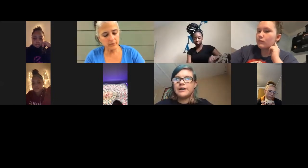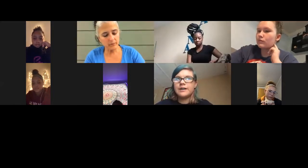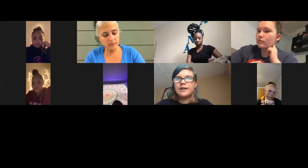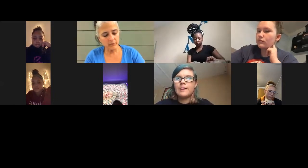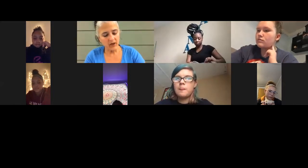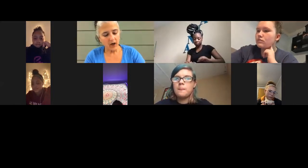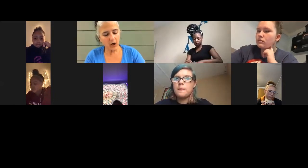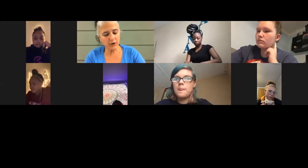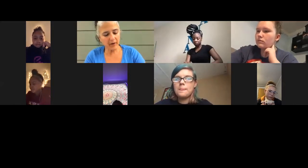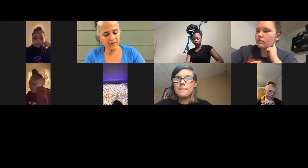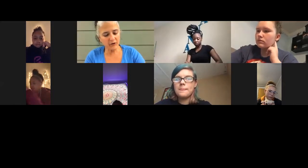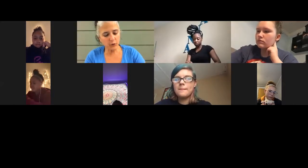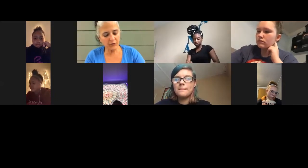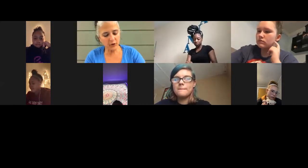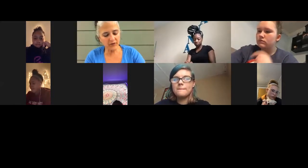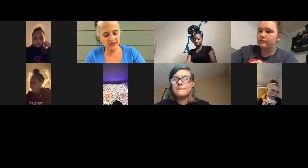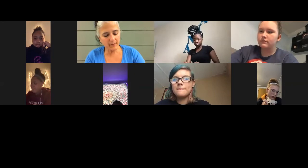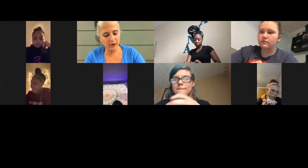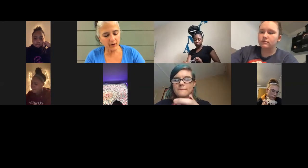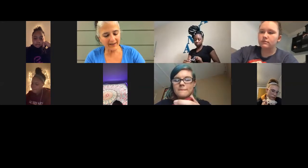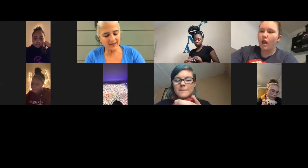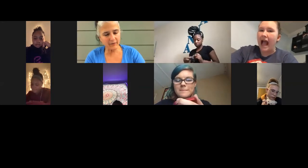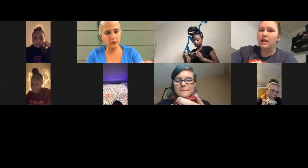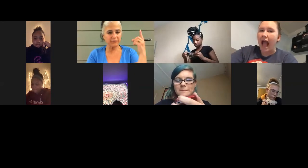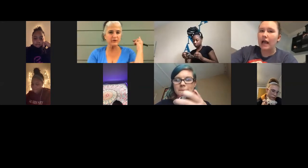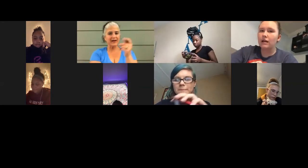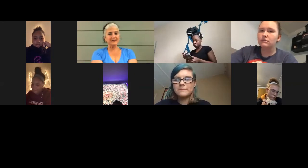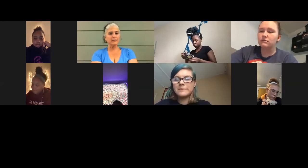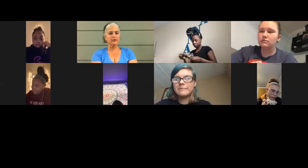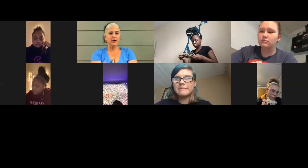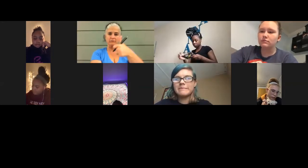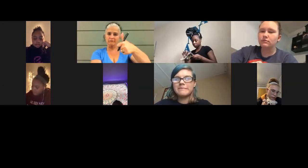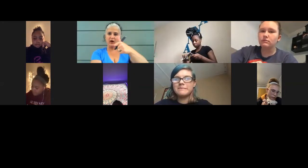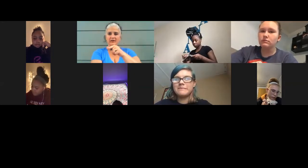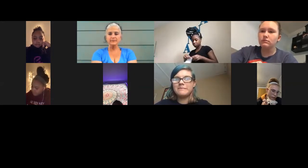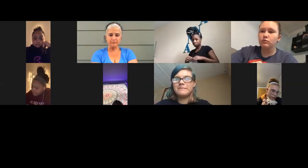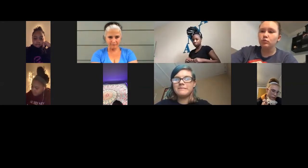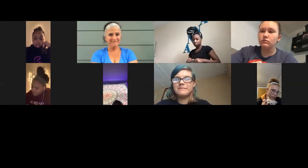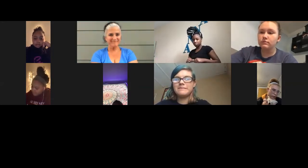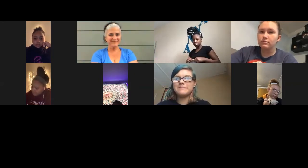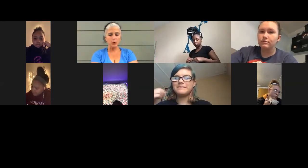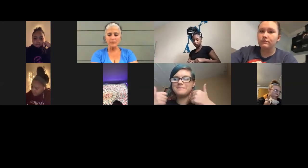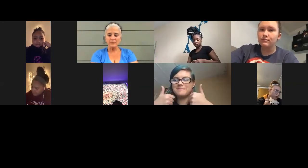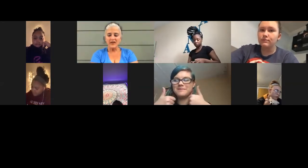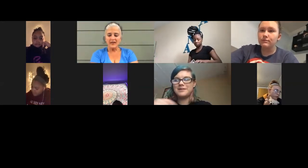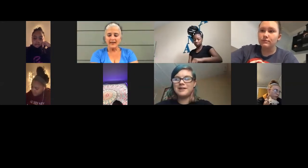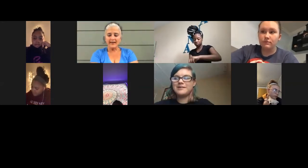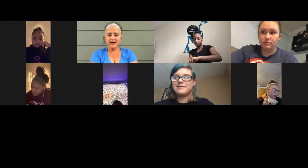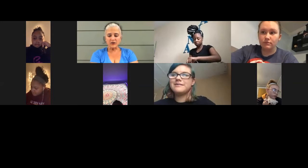Academy. Oh, you're my first Northview of the summer. I had several Northviews last summer, so awesome.